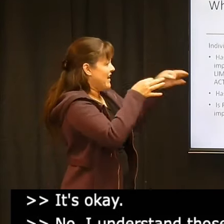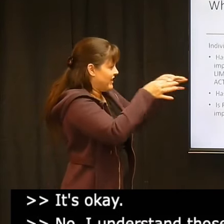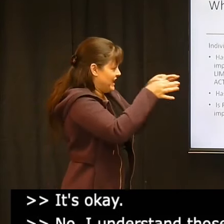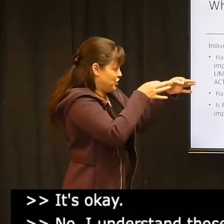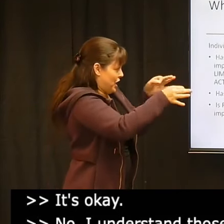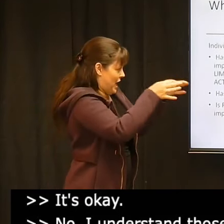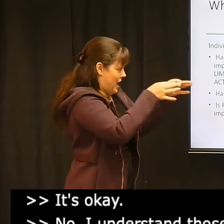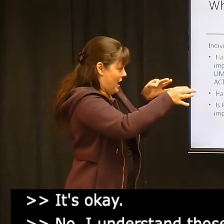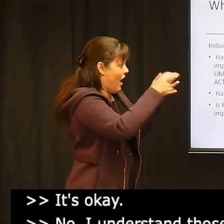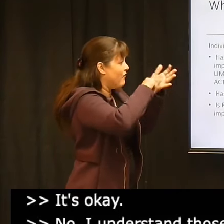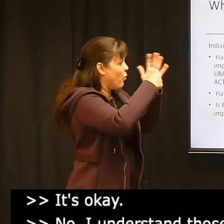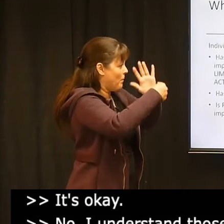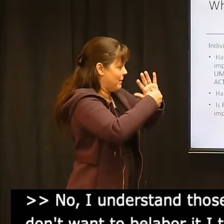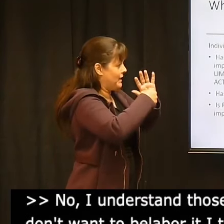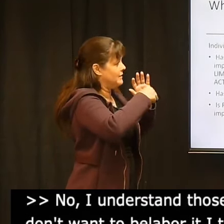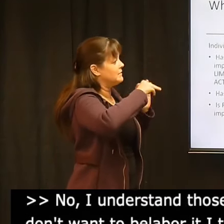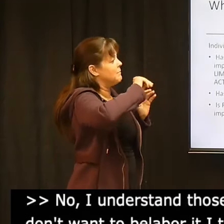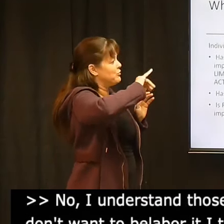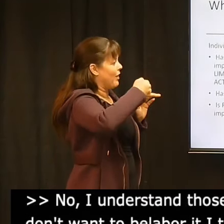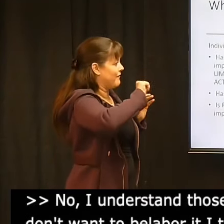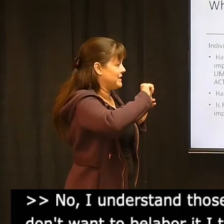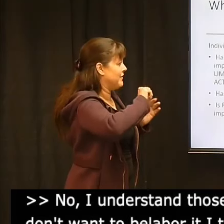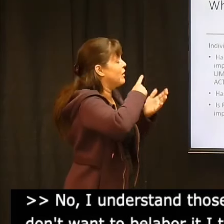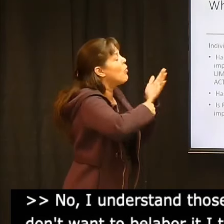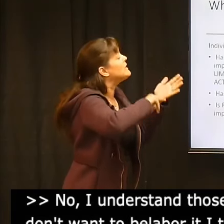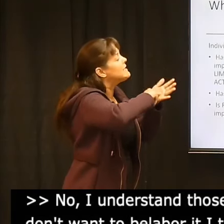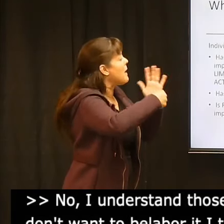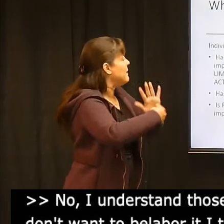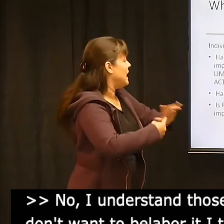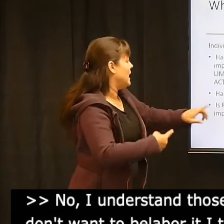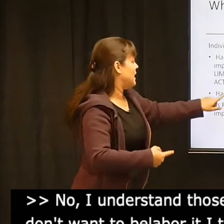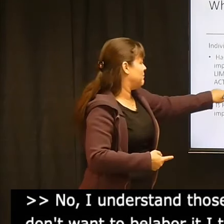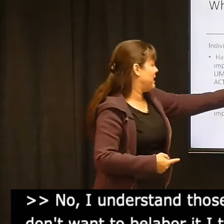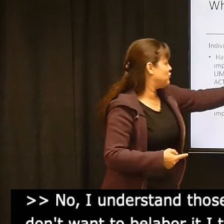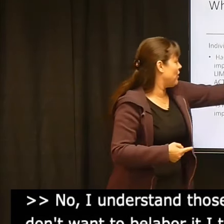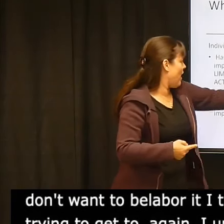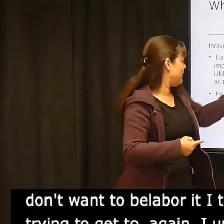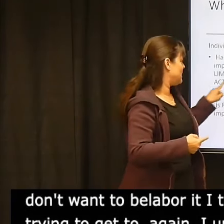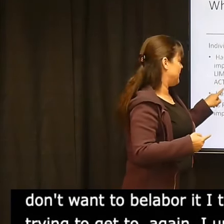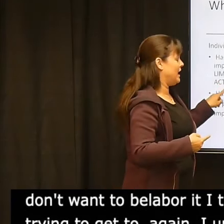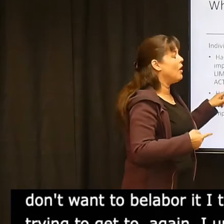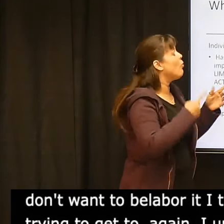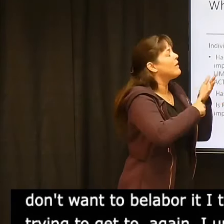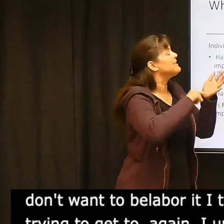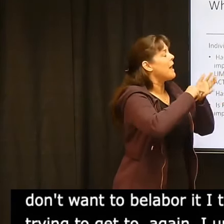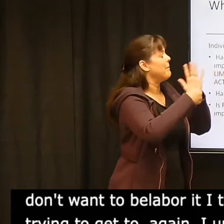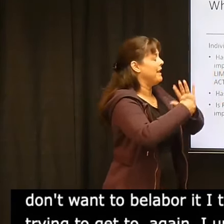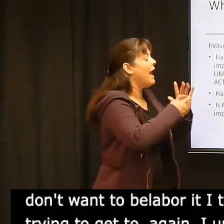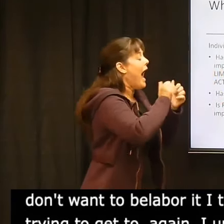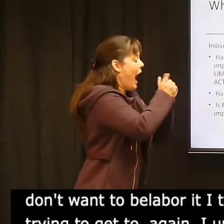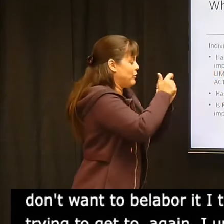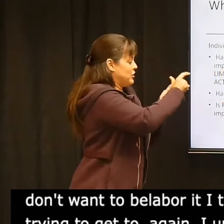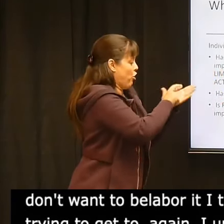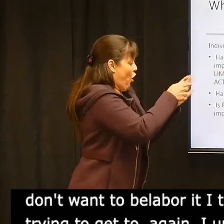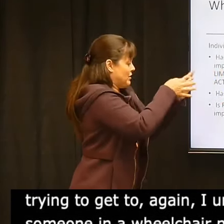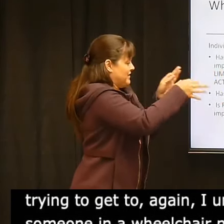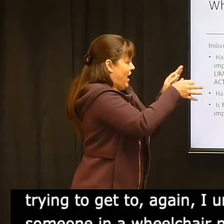of what a life activity is. Like, I think of life activities as being walking, hearing,